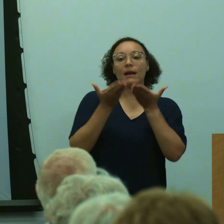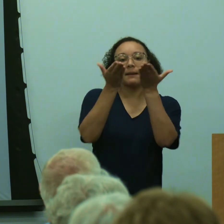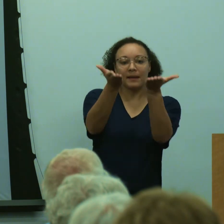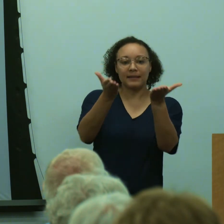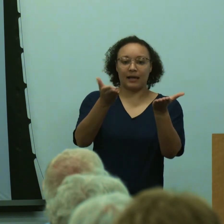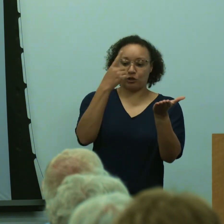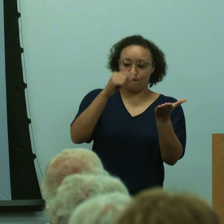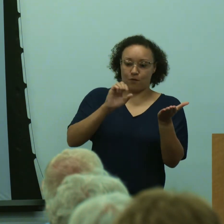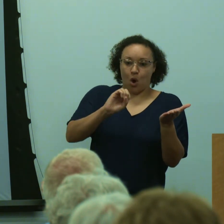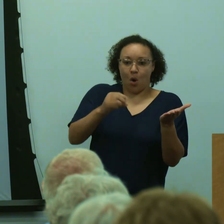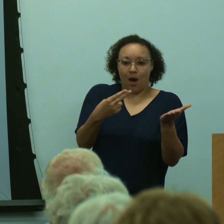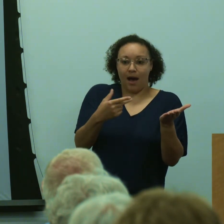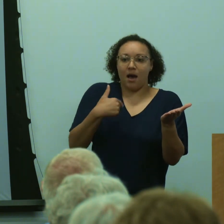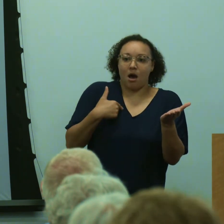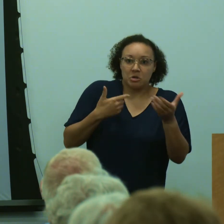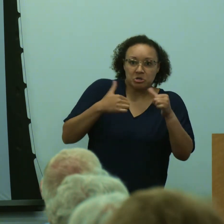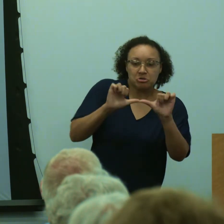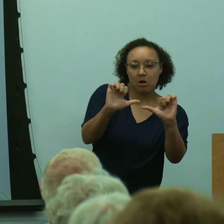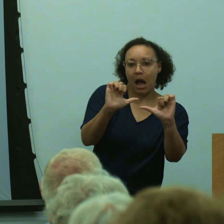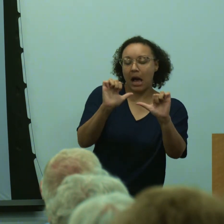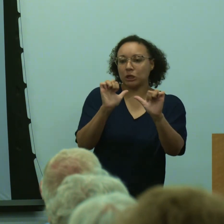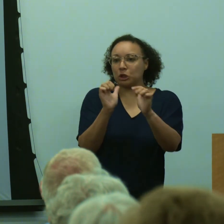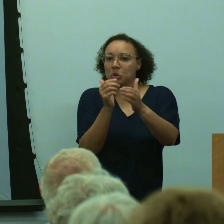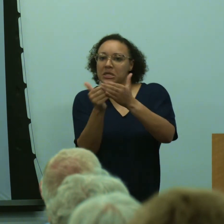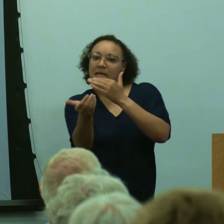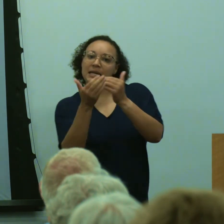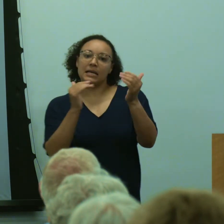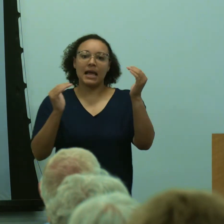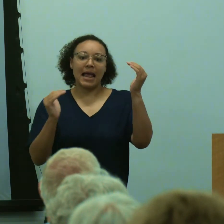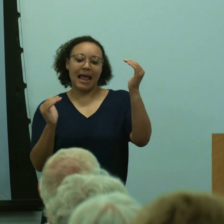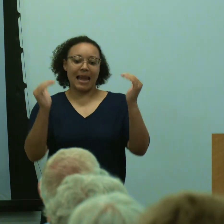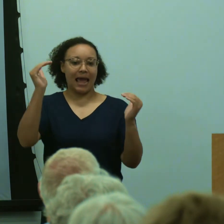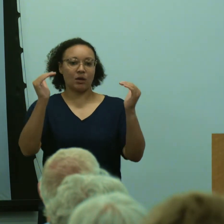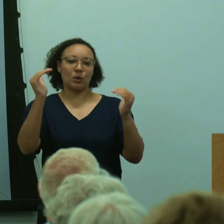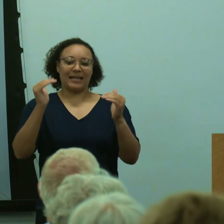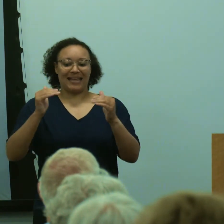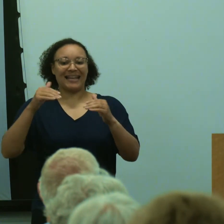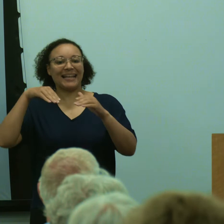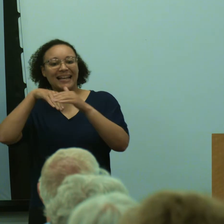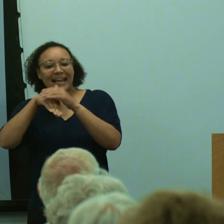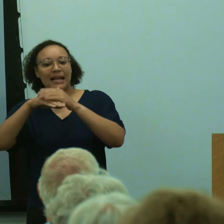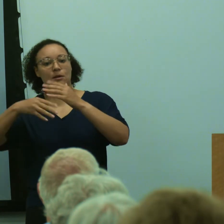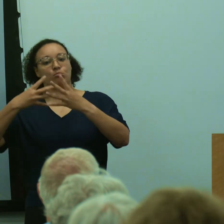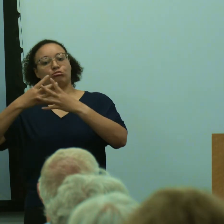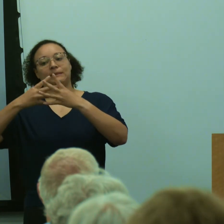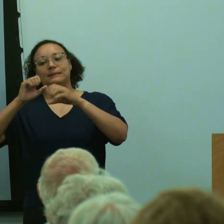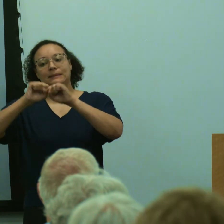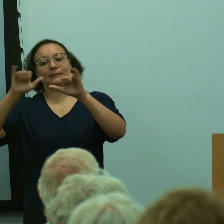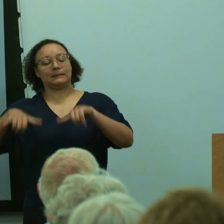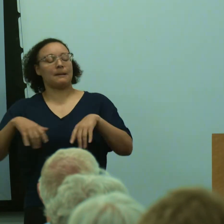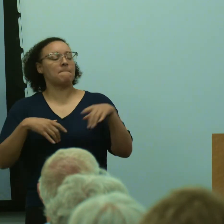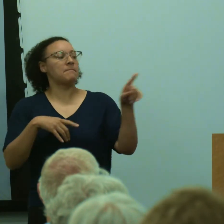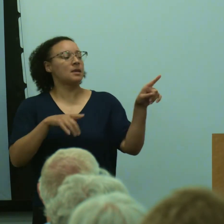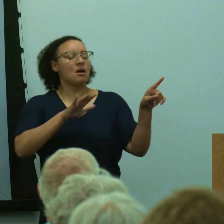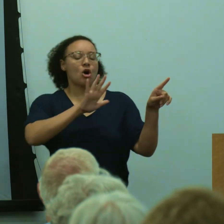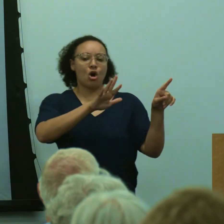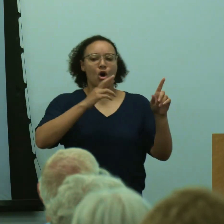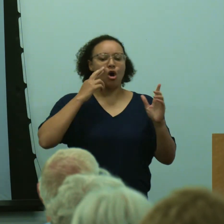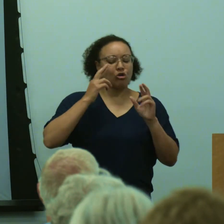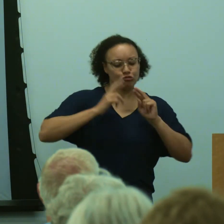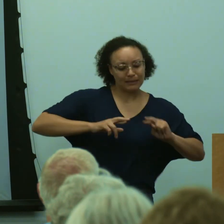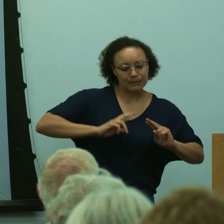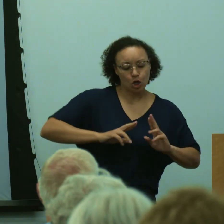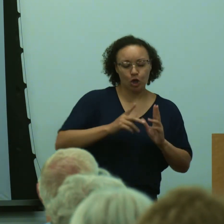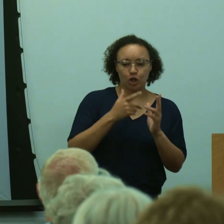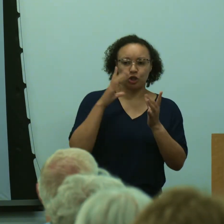effort to objectively address any inequities in our prison systems. Her research is mainly focused on the